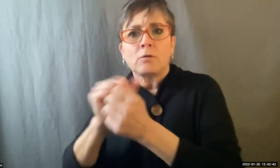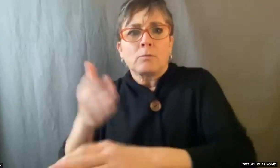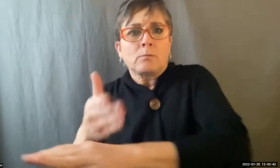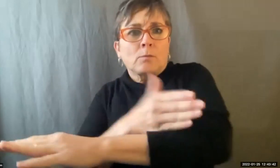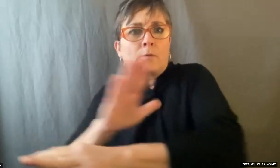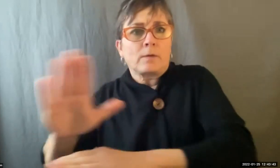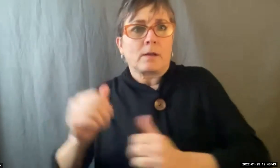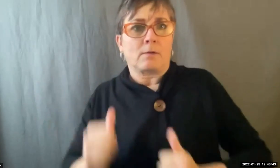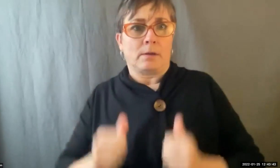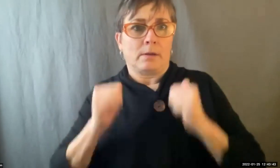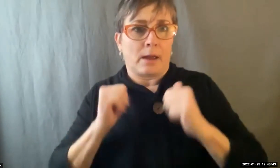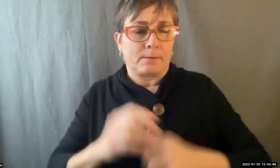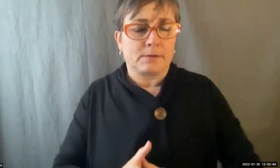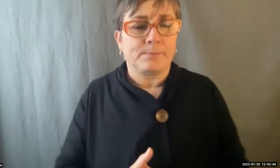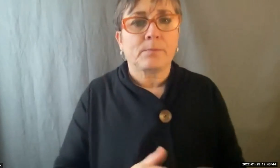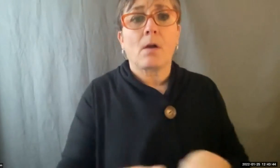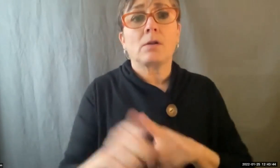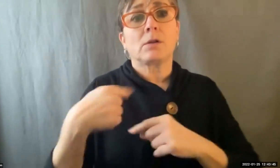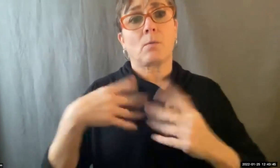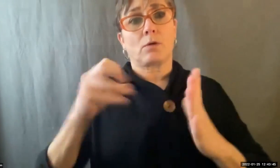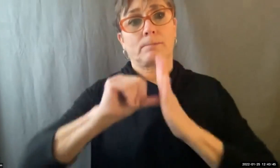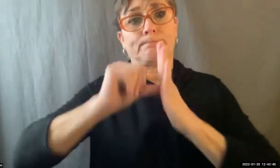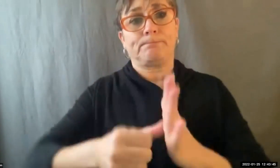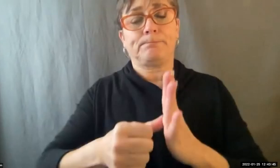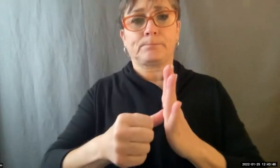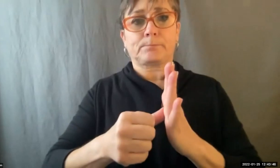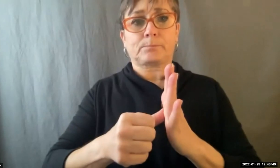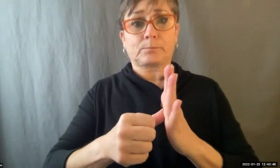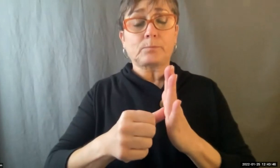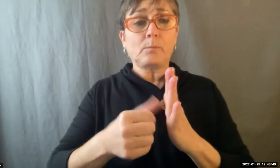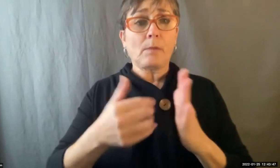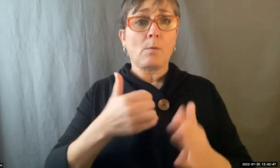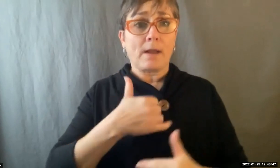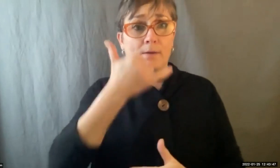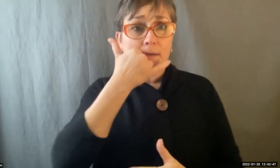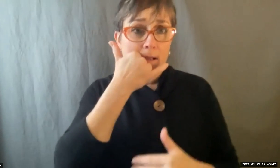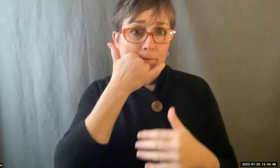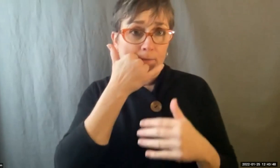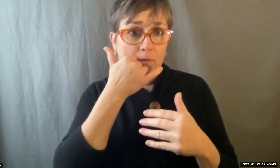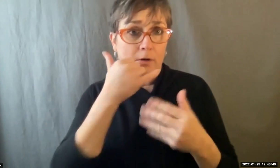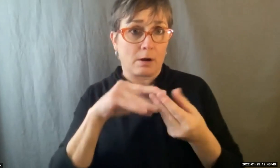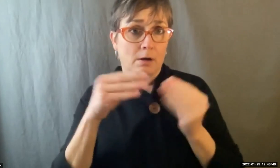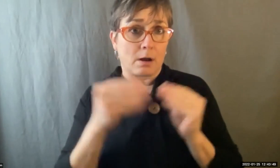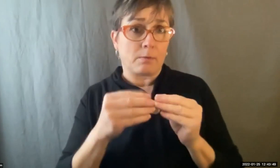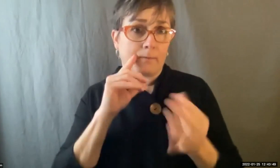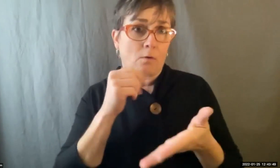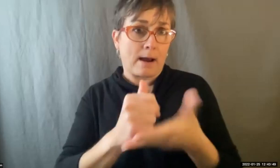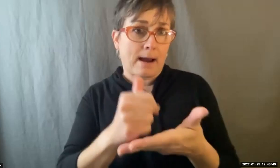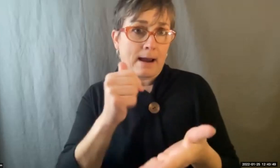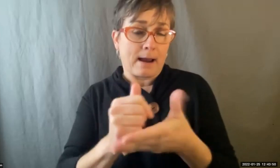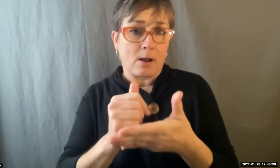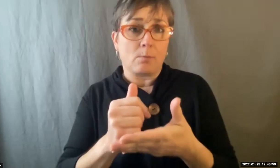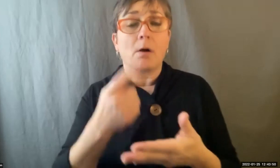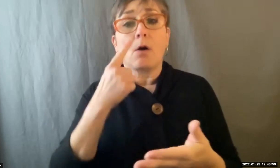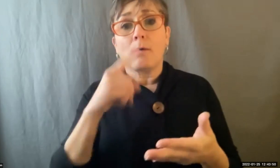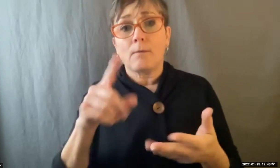note, I want to point out that we have a helpline. I think for the benefit of the elected officials and or their